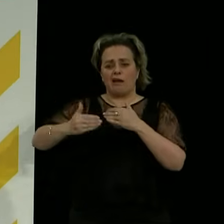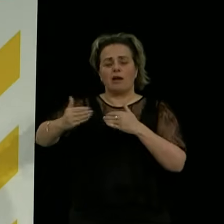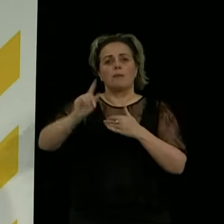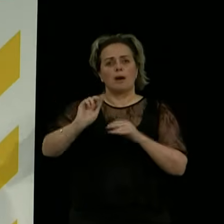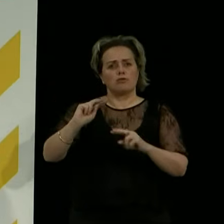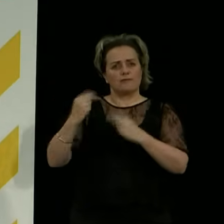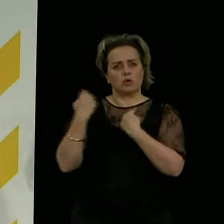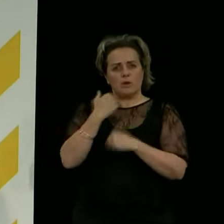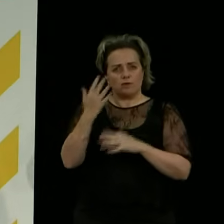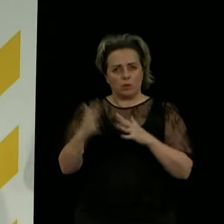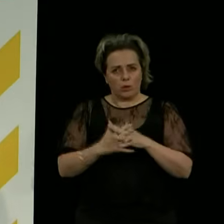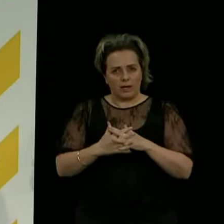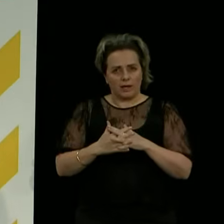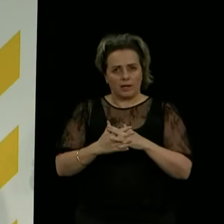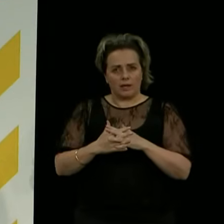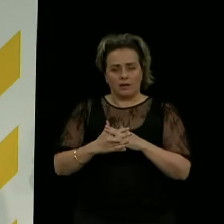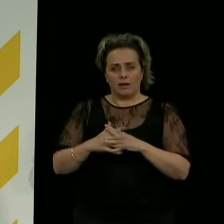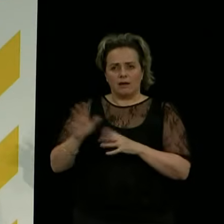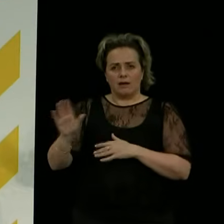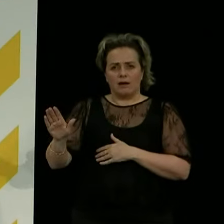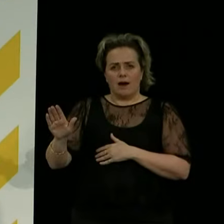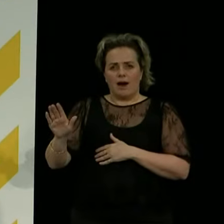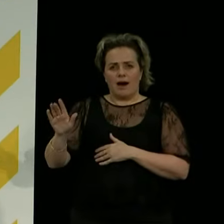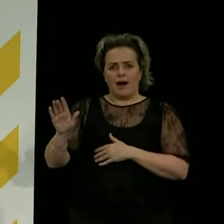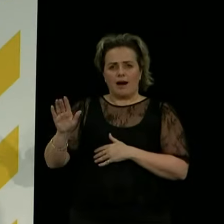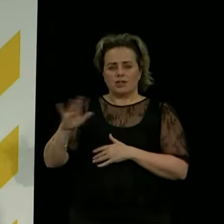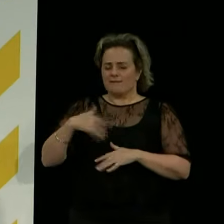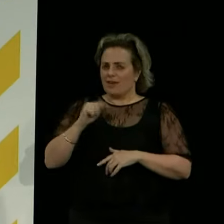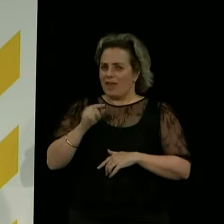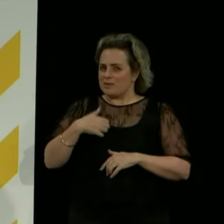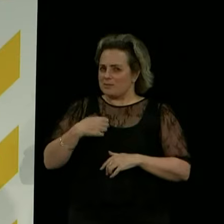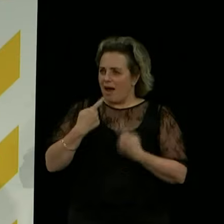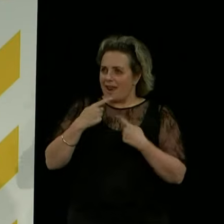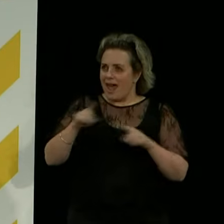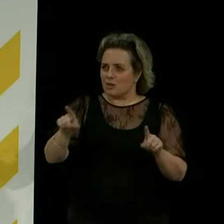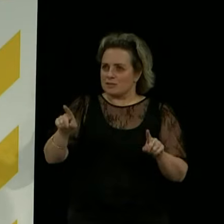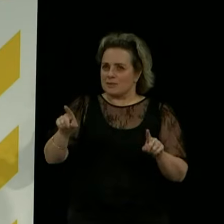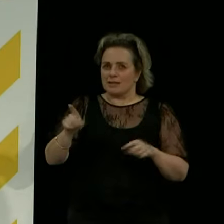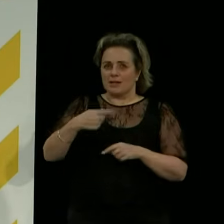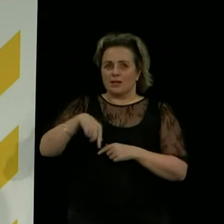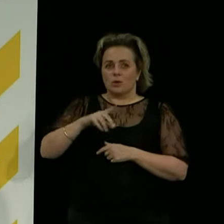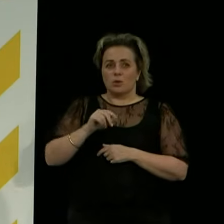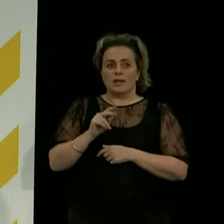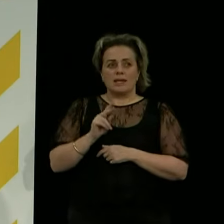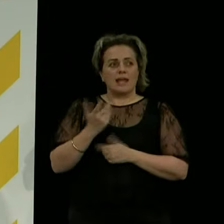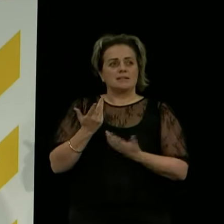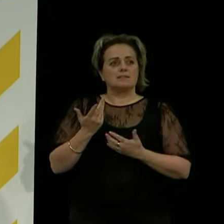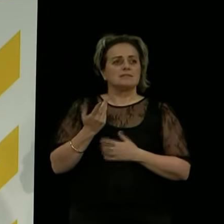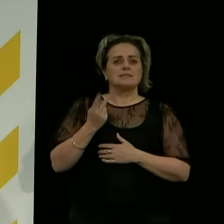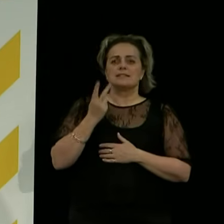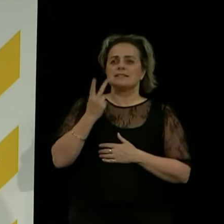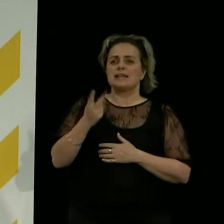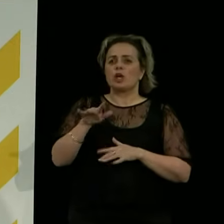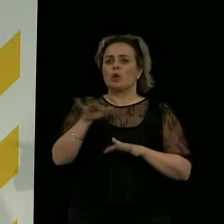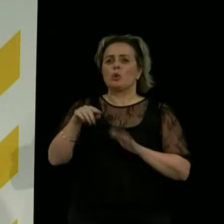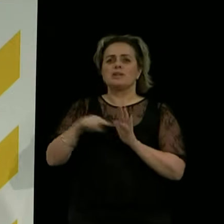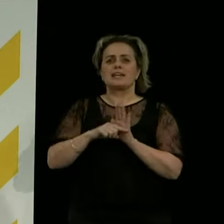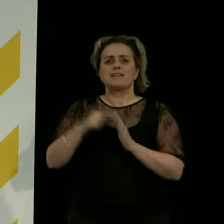What criteria? I didn't consider that to be the announcement at all. We can see the pessimists and the optimists in the